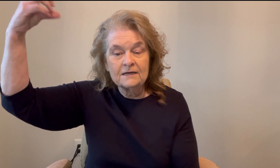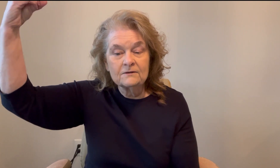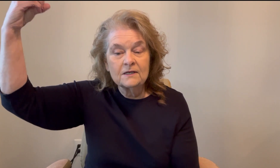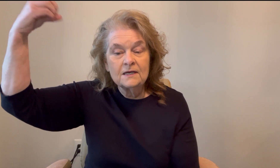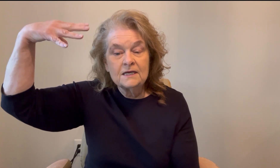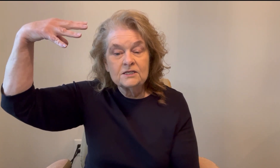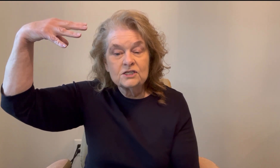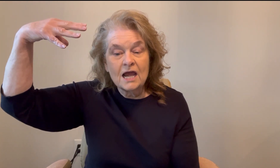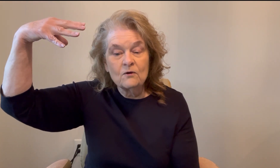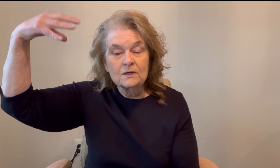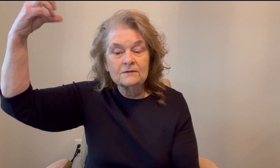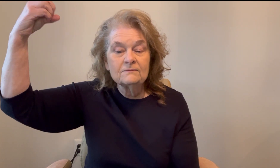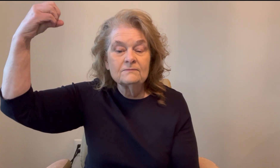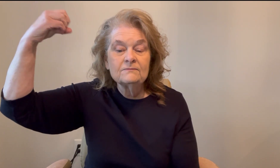down. Shower.